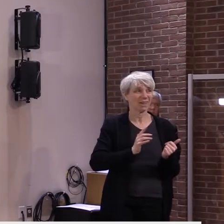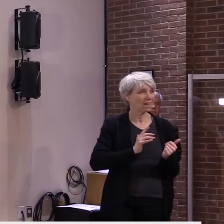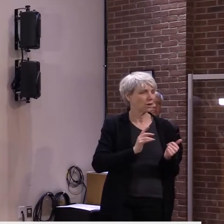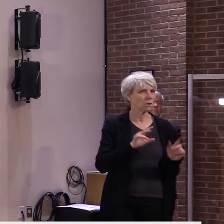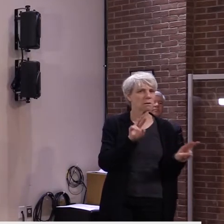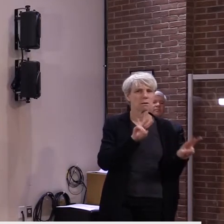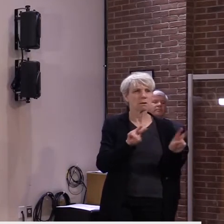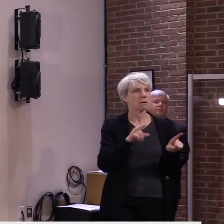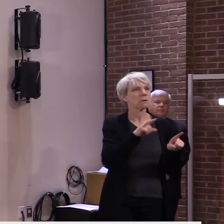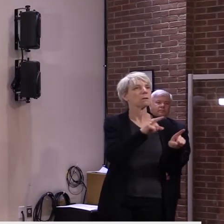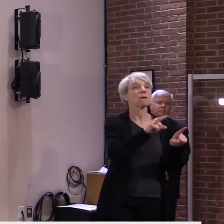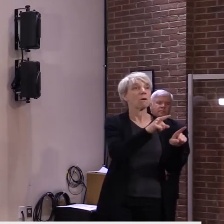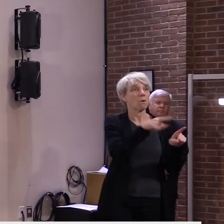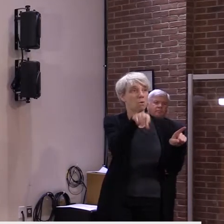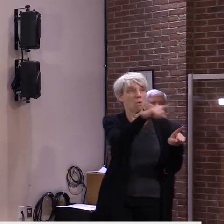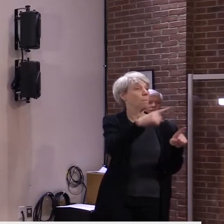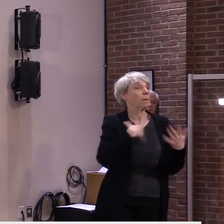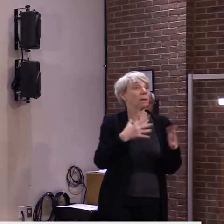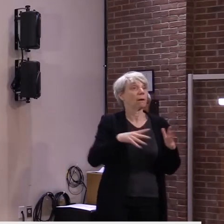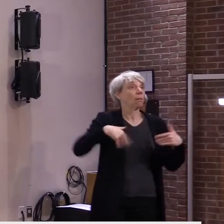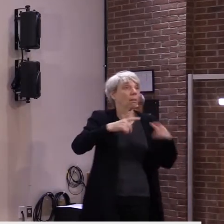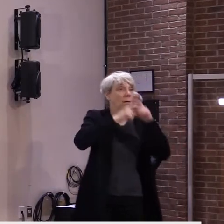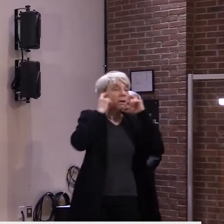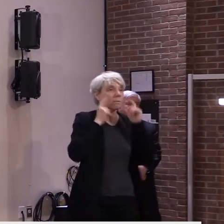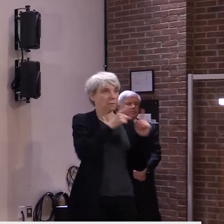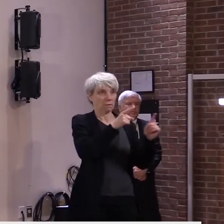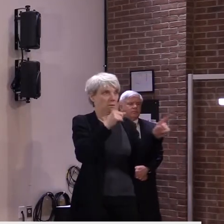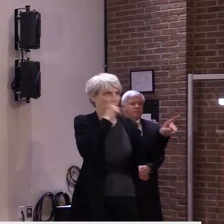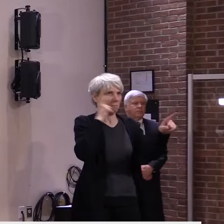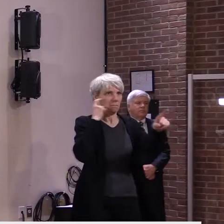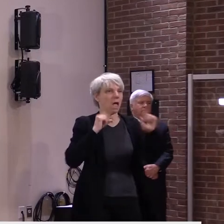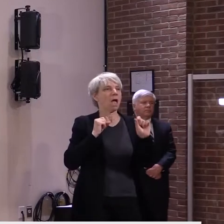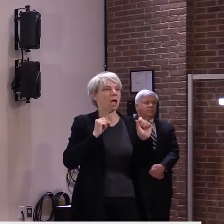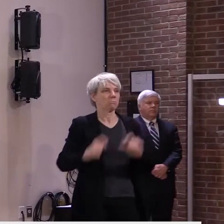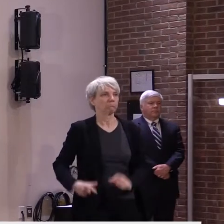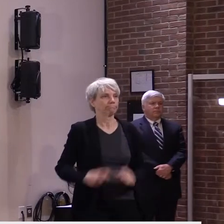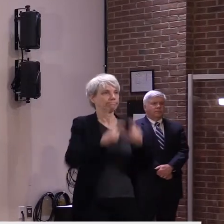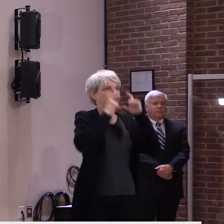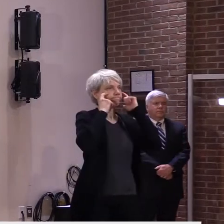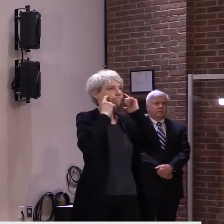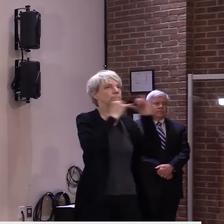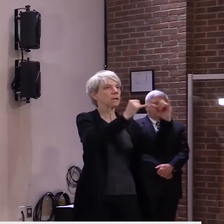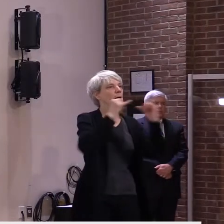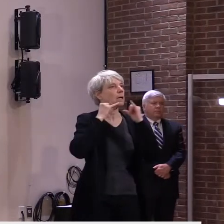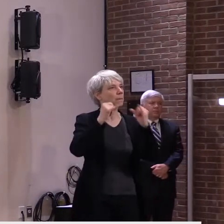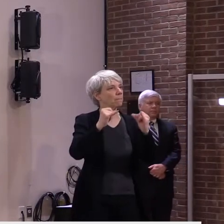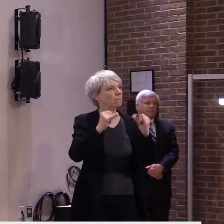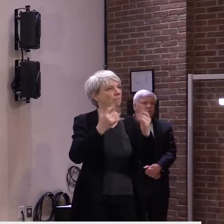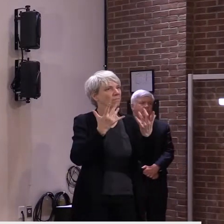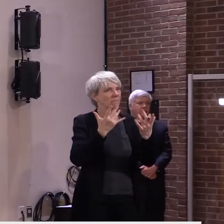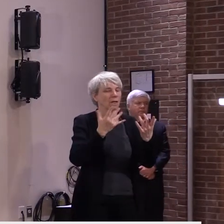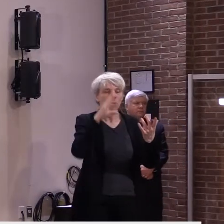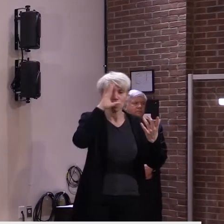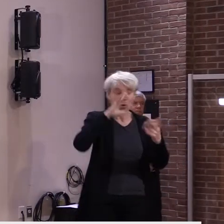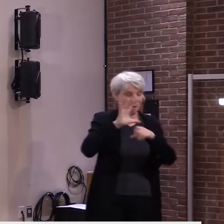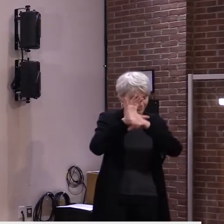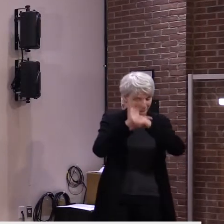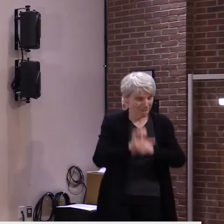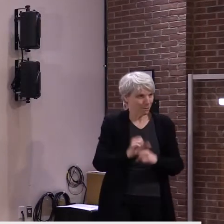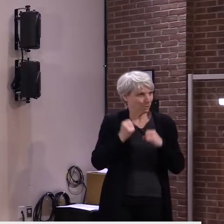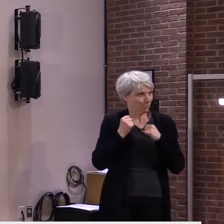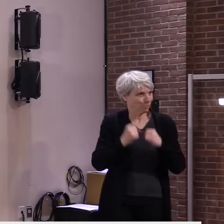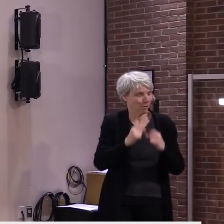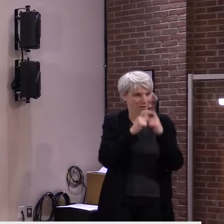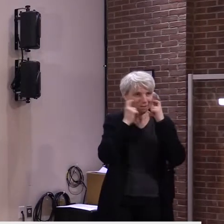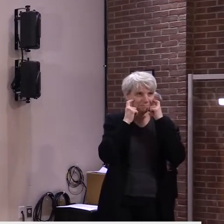behave before changing their own behaviors. Wanting to protect yourself and others has been so ingrained in us now,